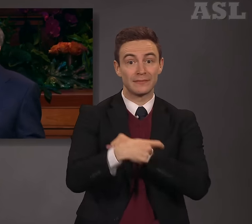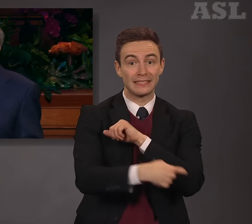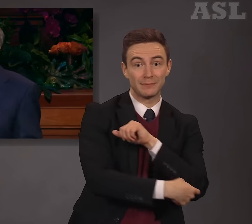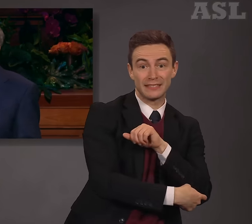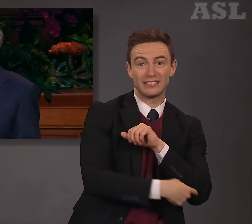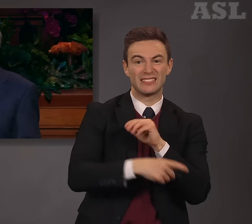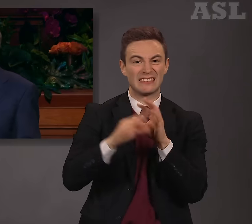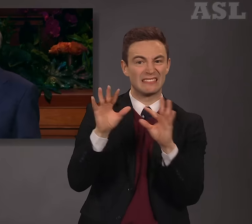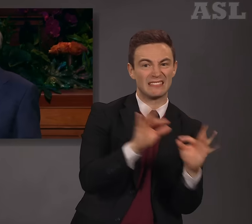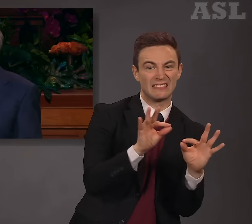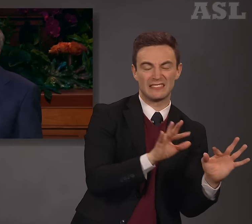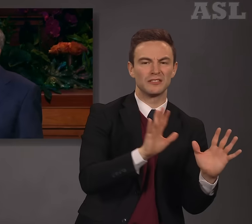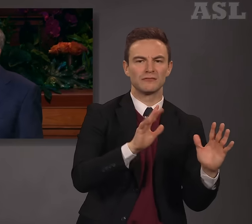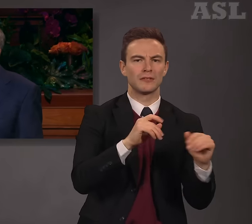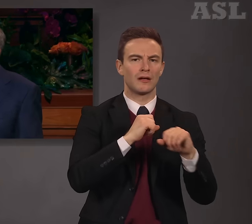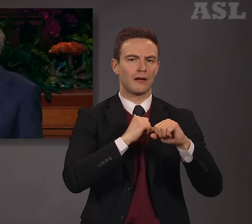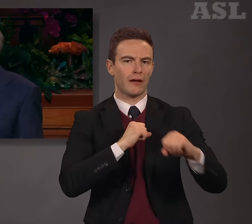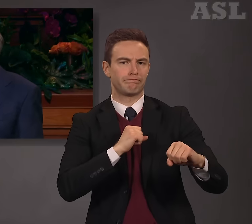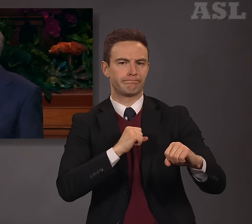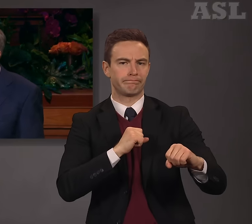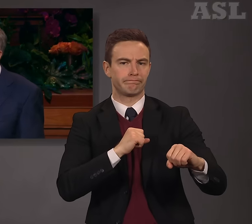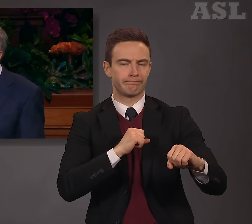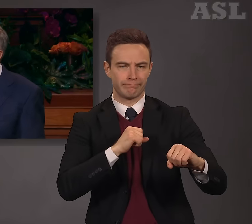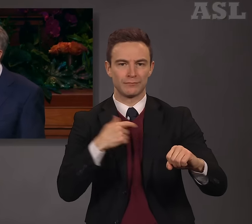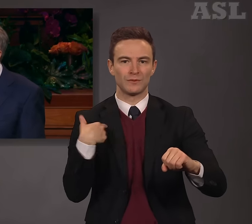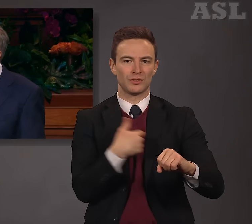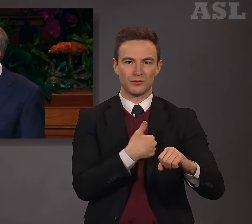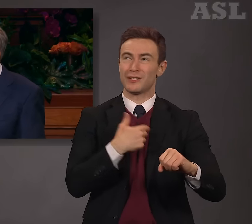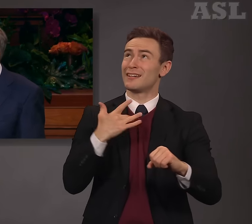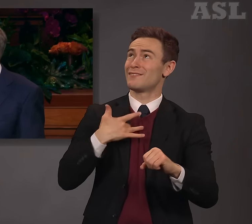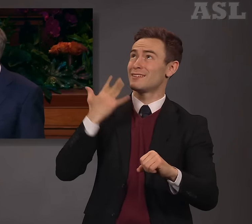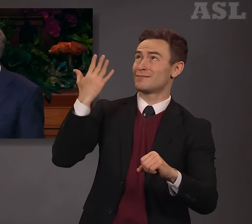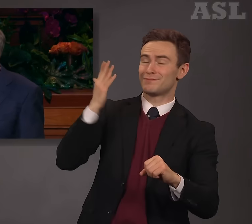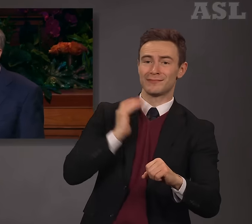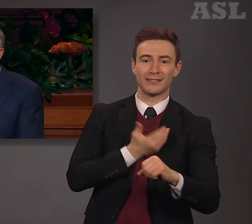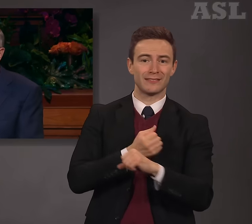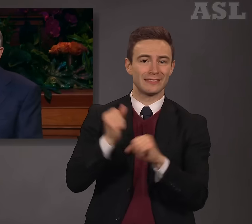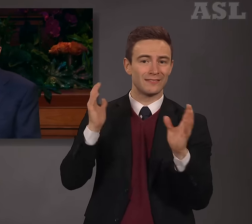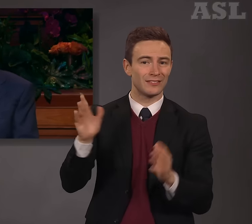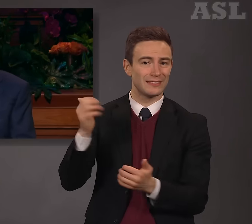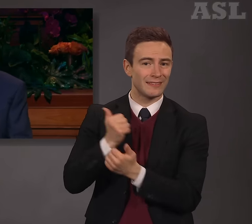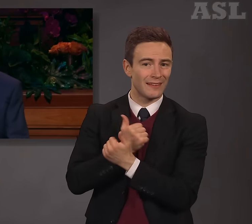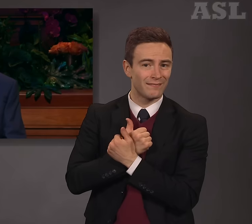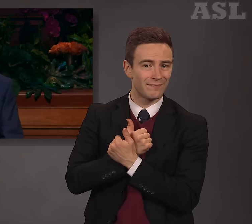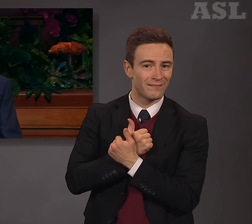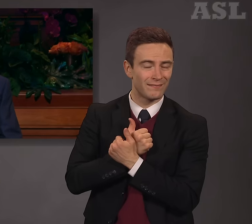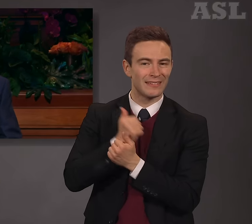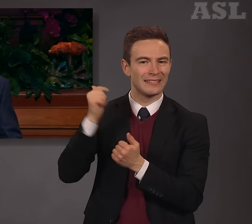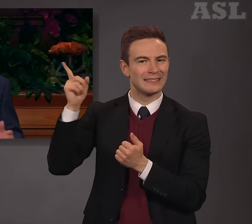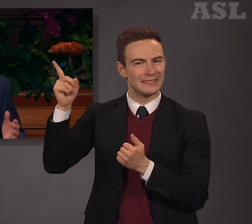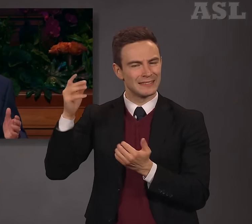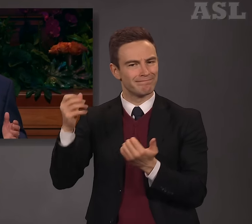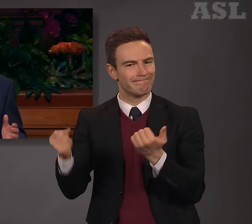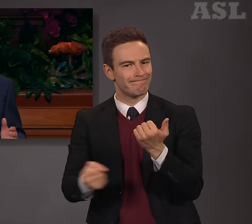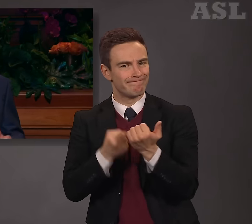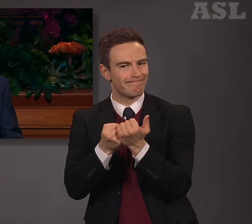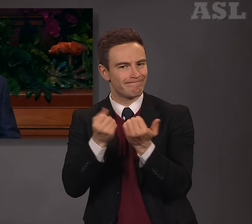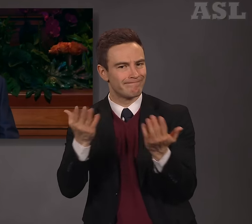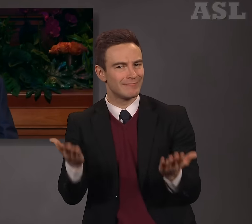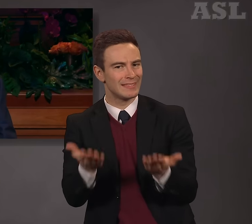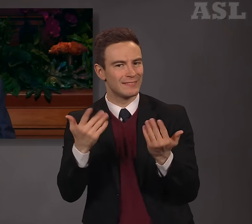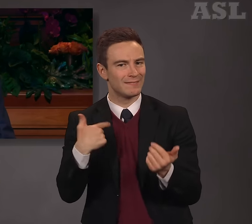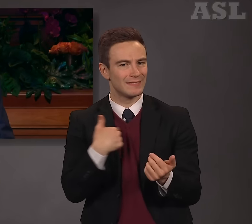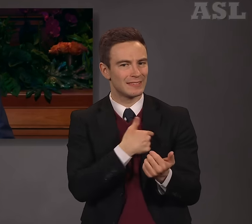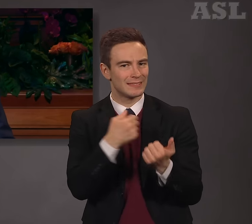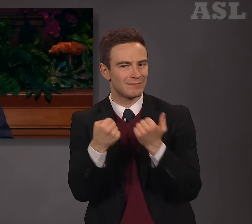feel our Savior's love as He lifts us from our difficulties and sorrows. We are armed